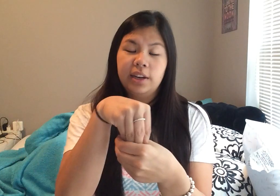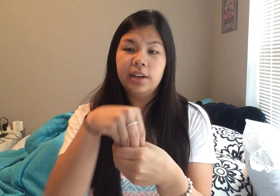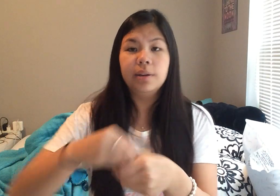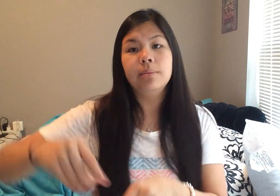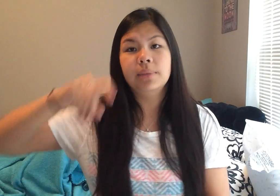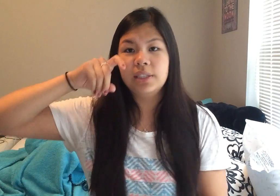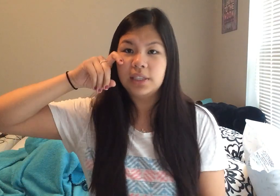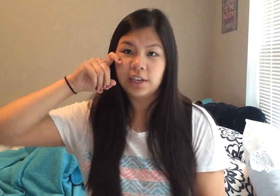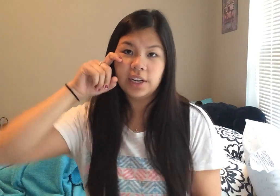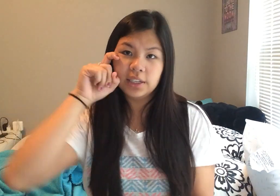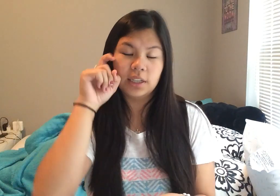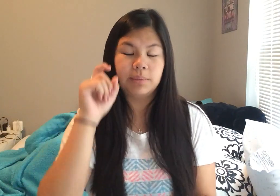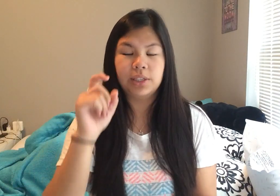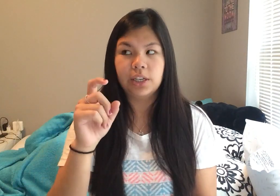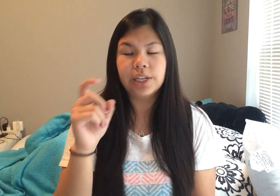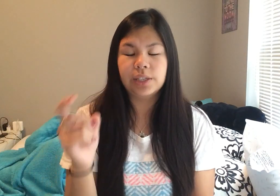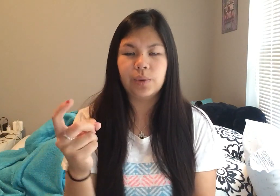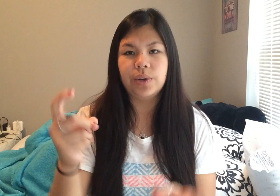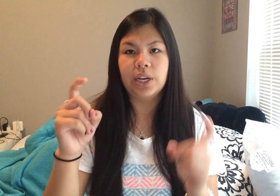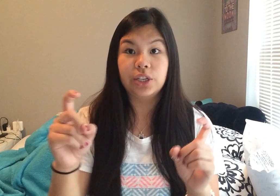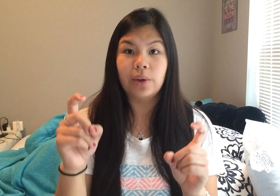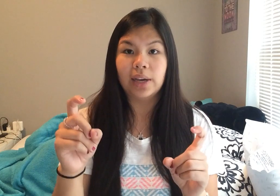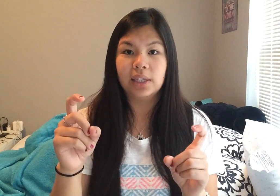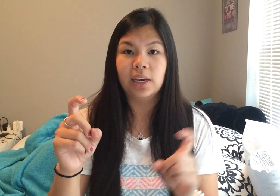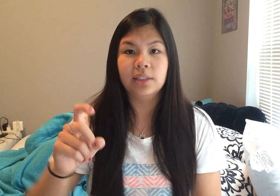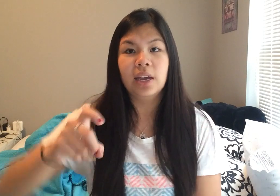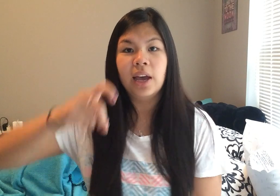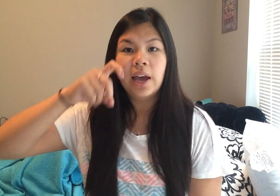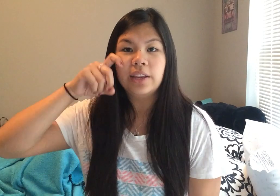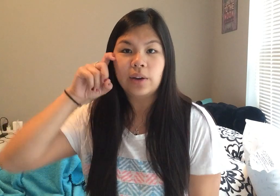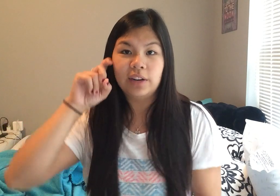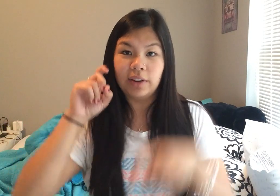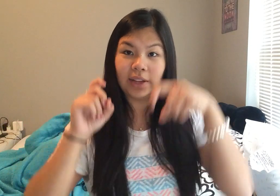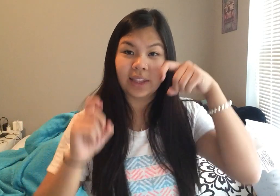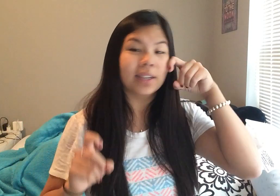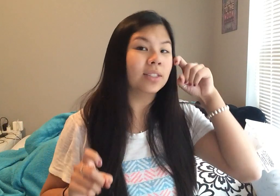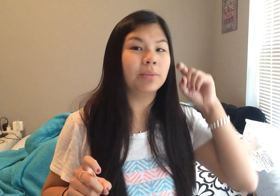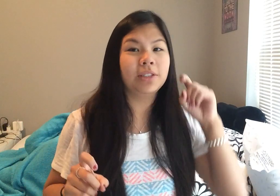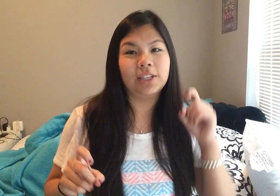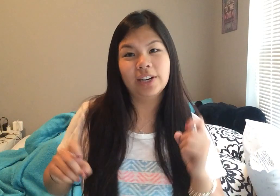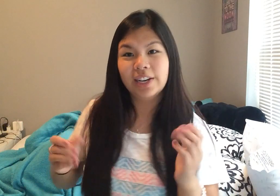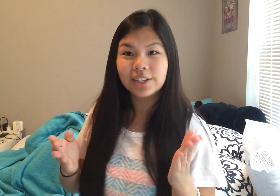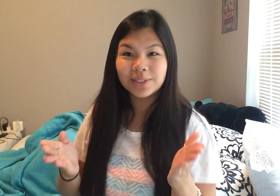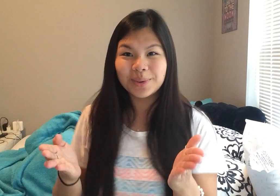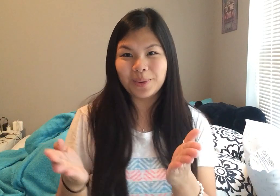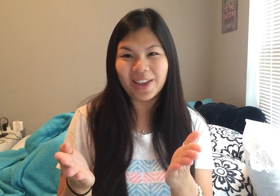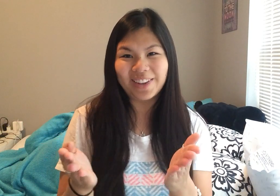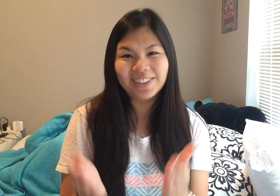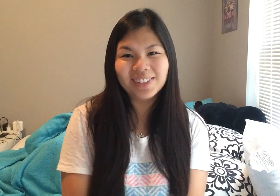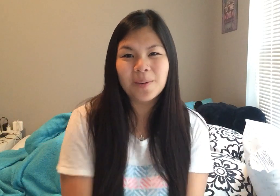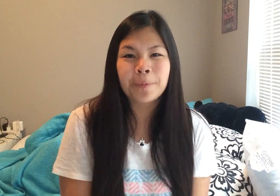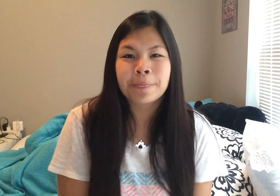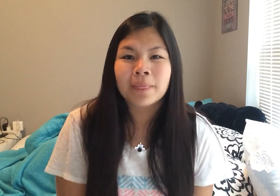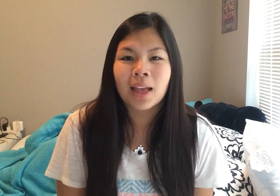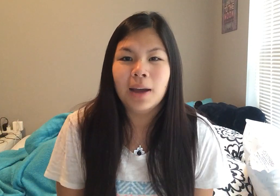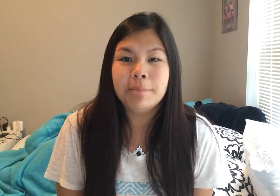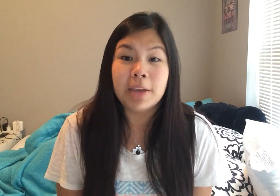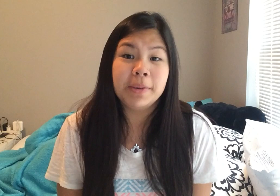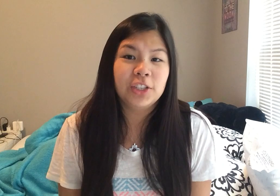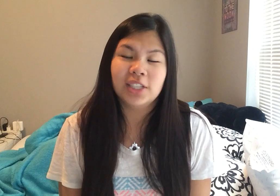in mysterious, and mysterious is where you take 2 X hands and go kind of out like this. So mysterious ways. Maybe just the